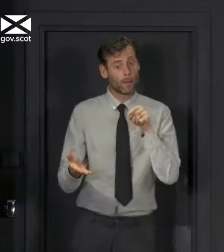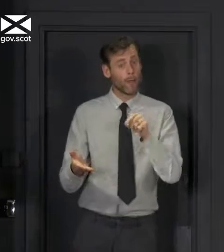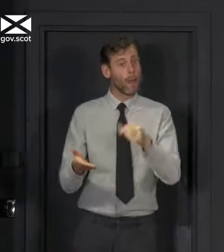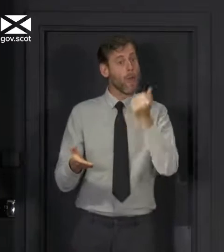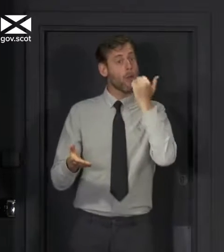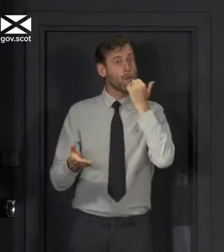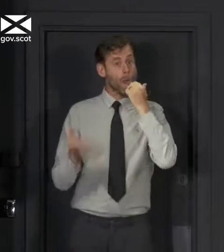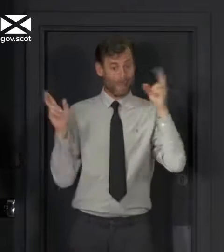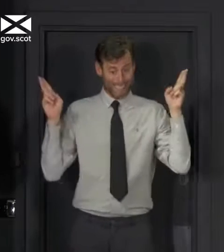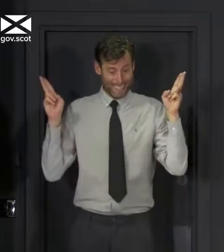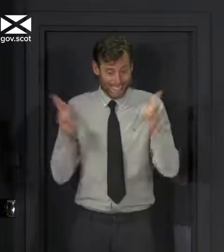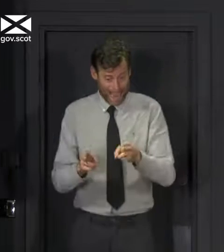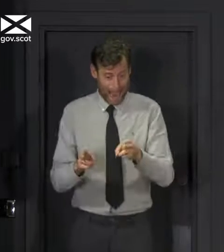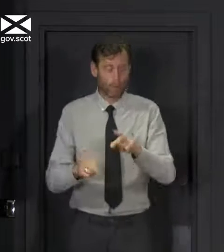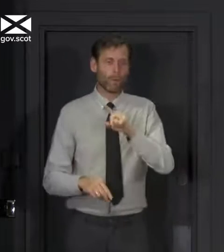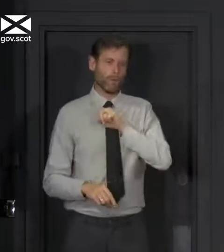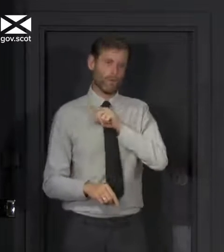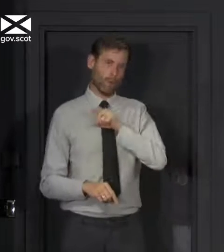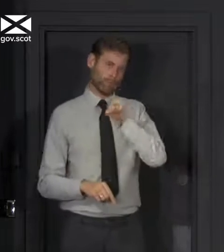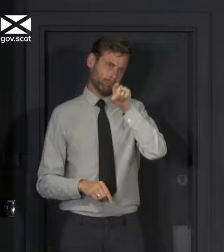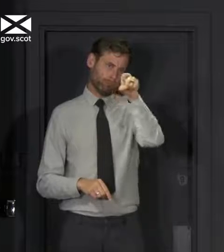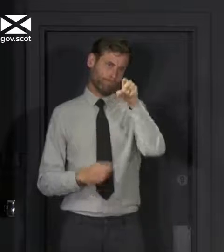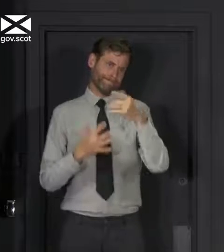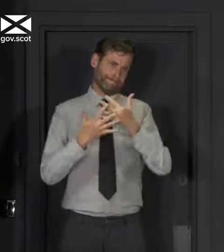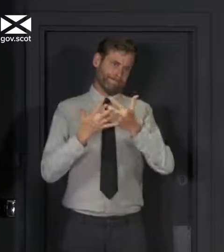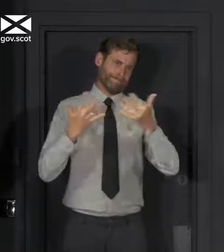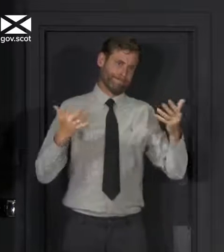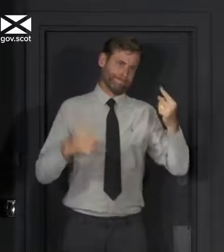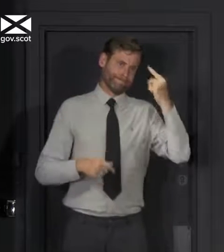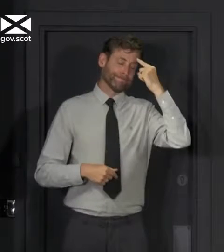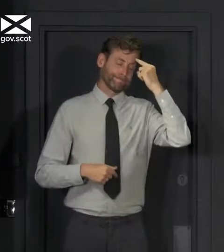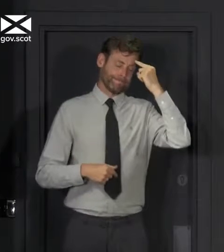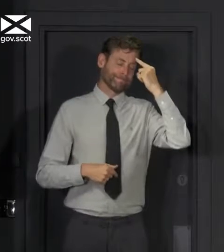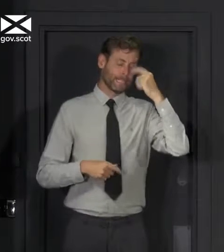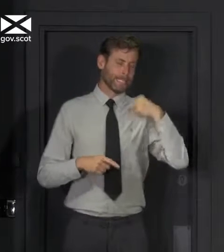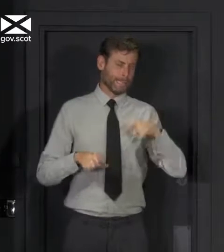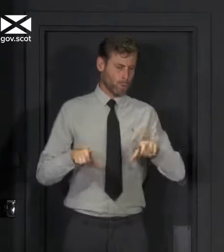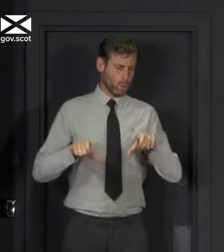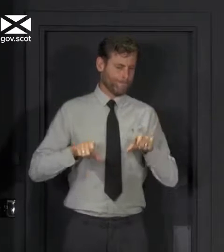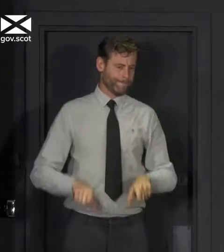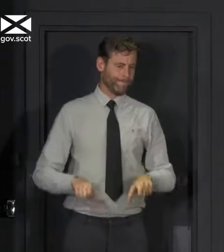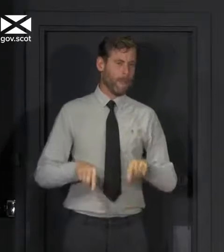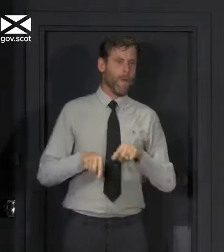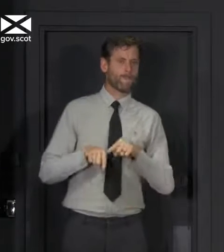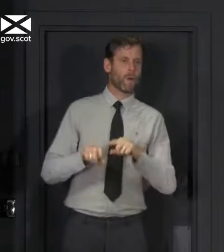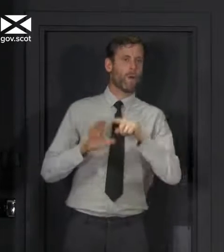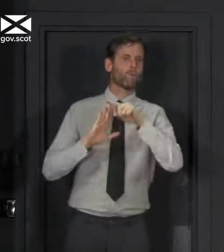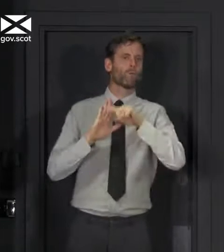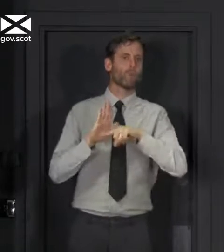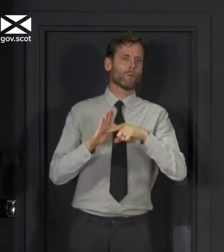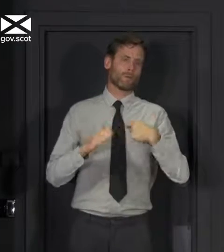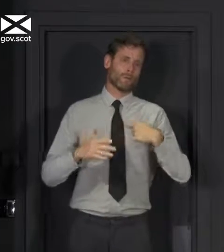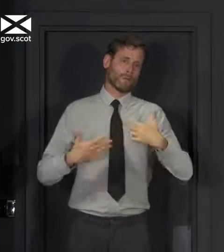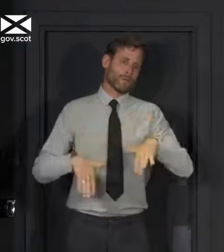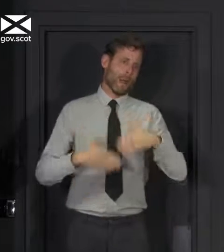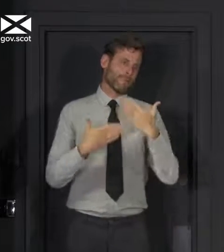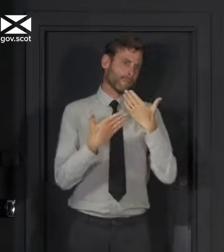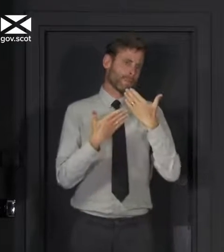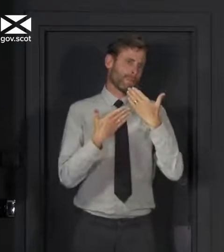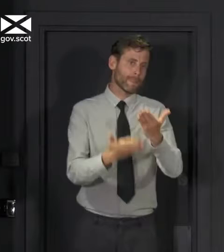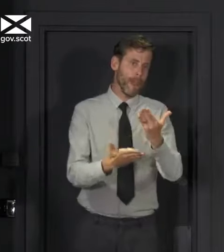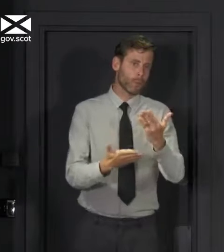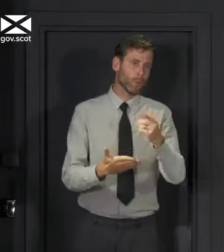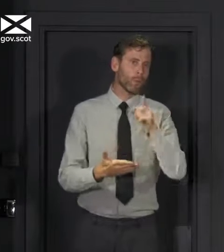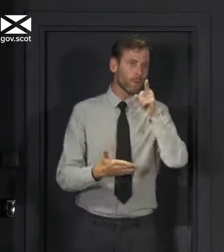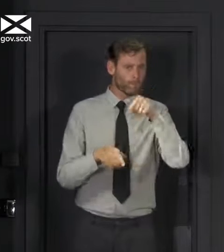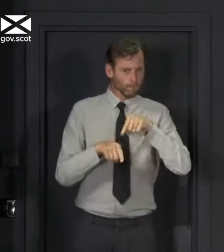because so many of you have done the right thing and have stuck to the rules. So thank you to everyone who has played a part in